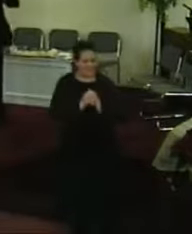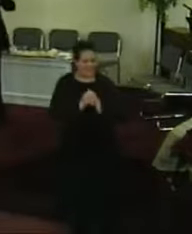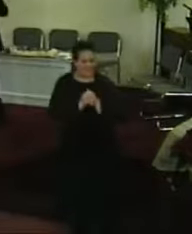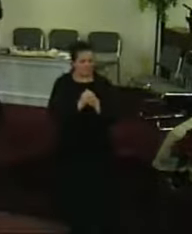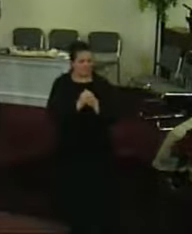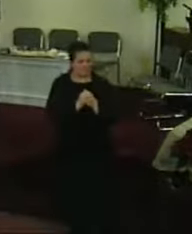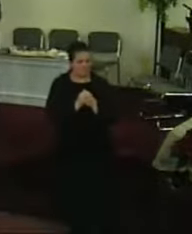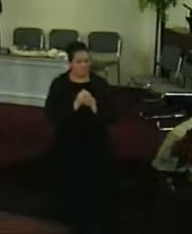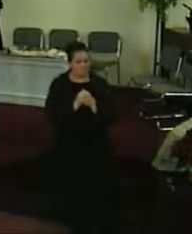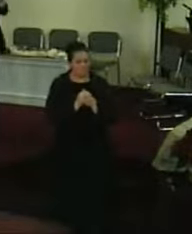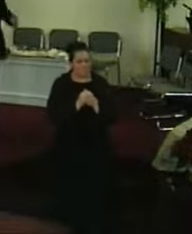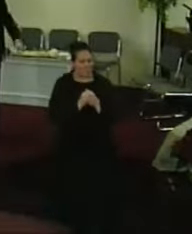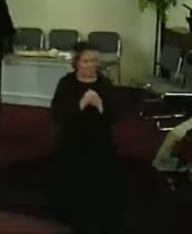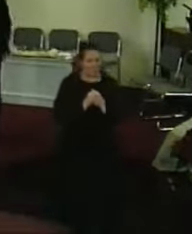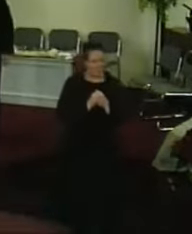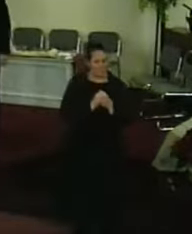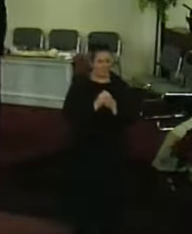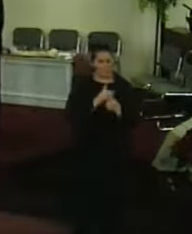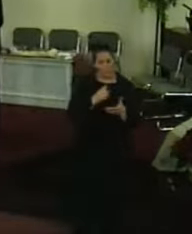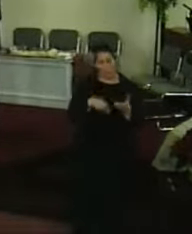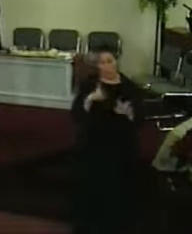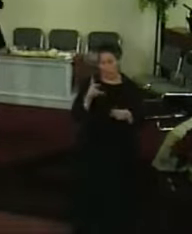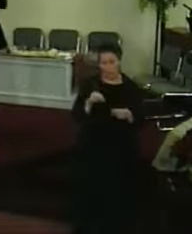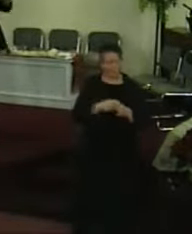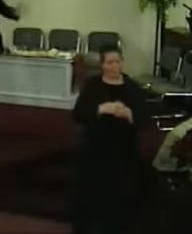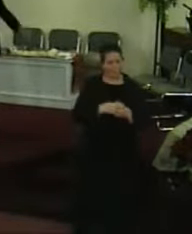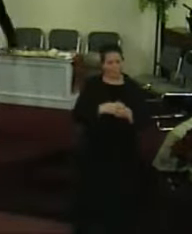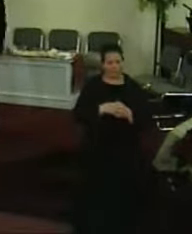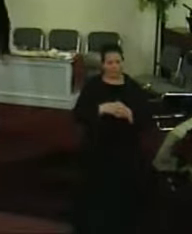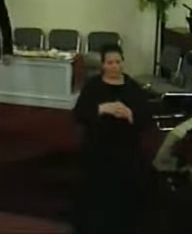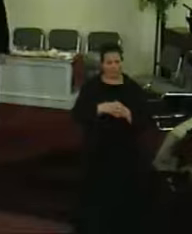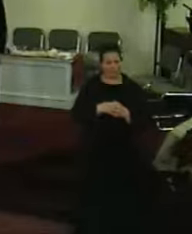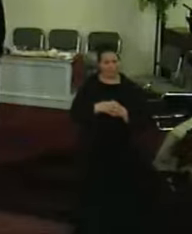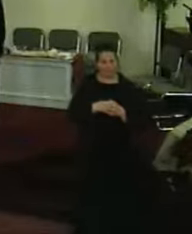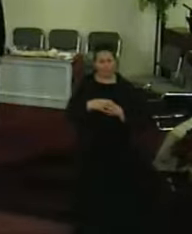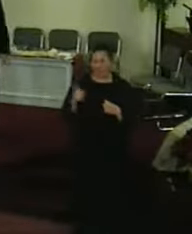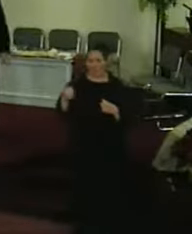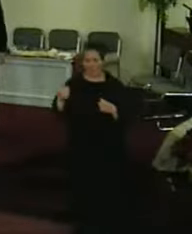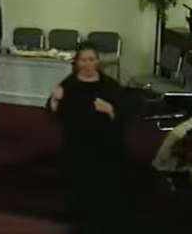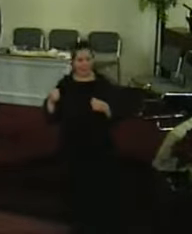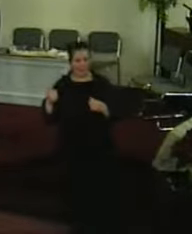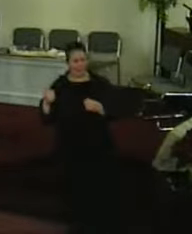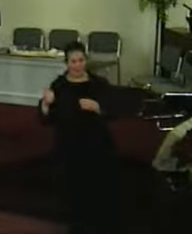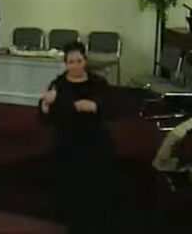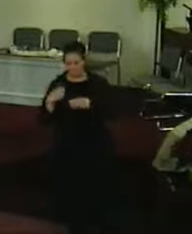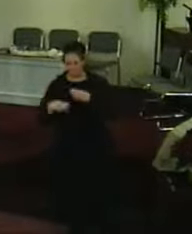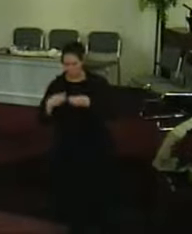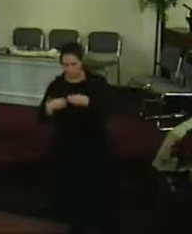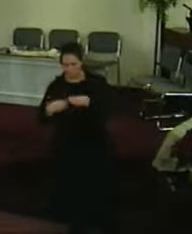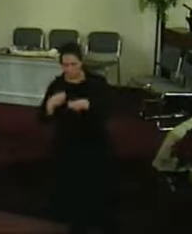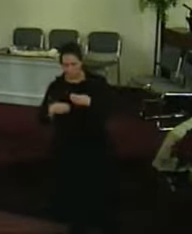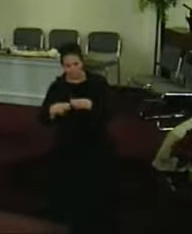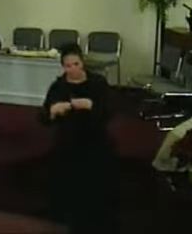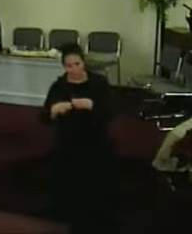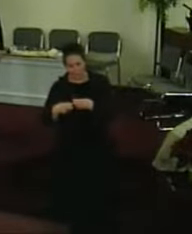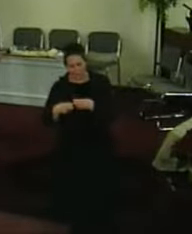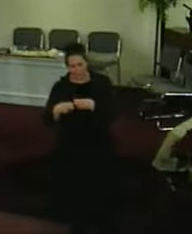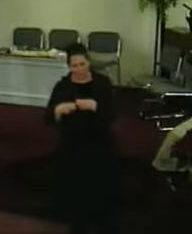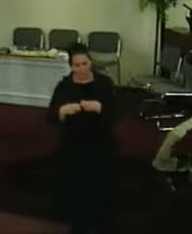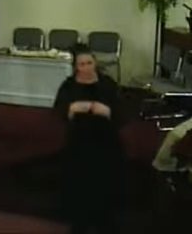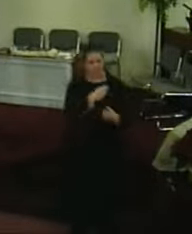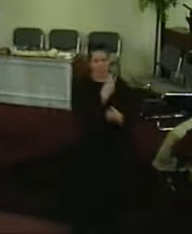See, it's just, what are you going to do? You're gonna carry a microscope or a telescope. It's up to you. Where are you looking